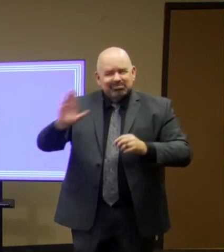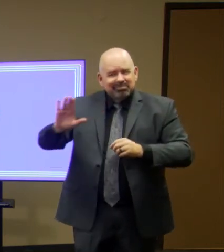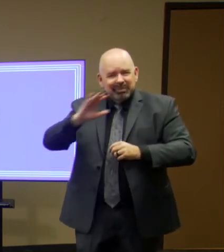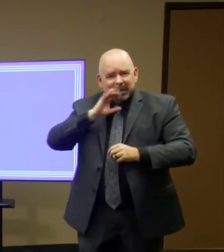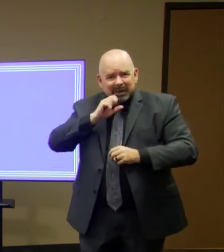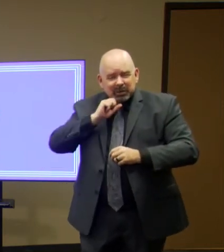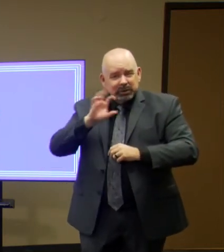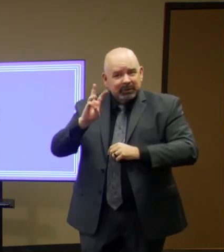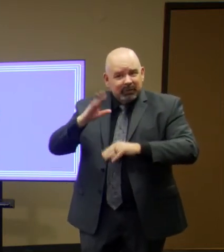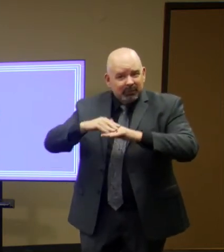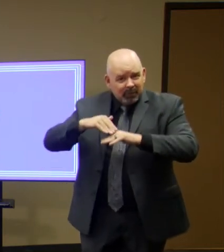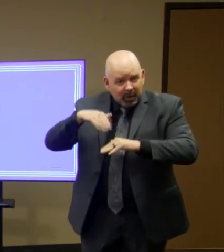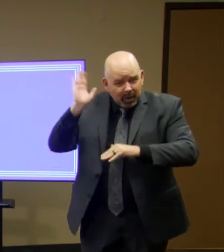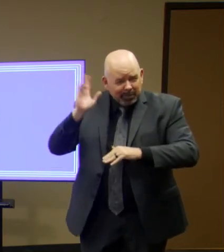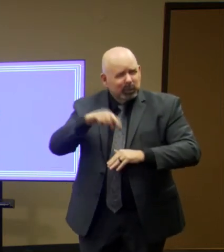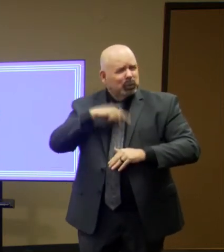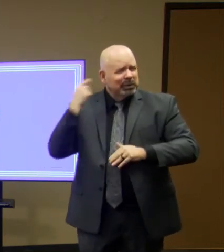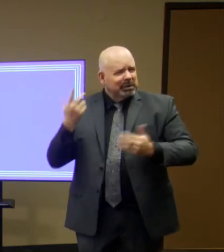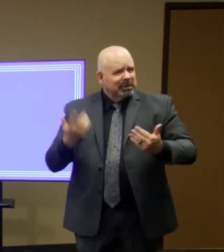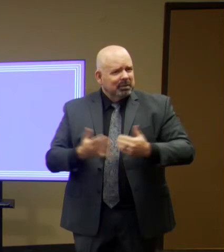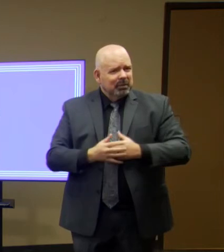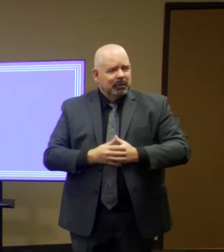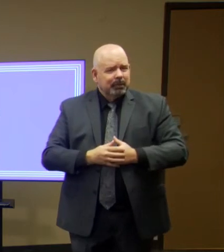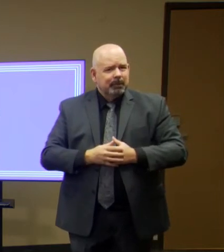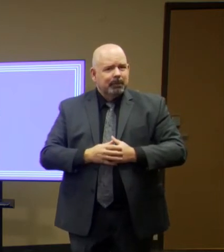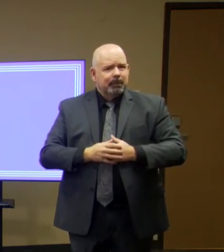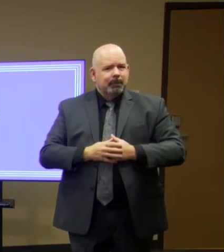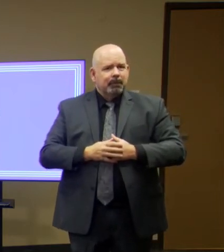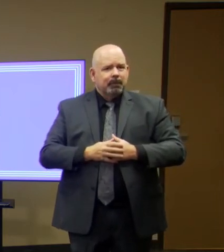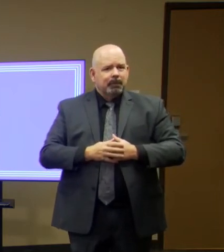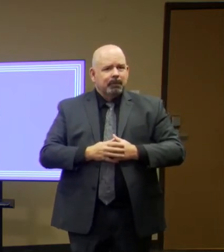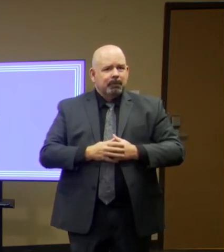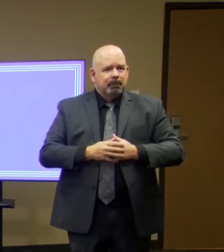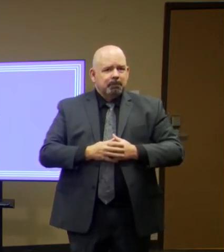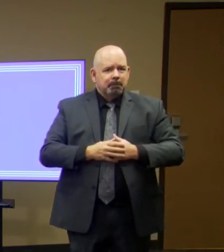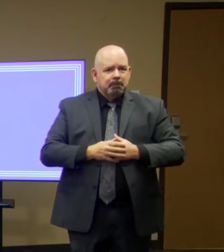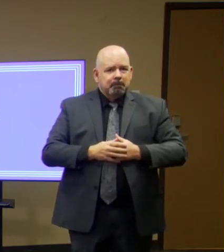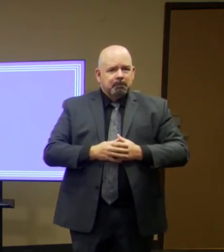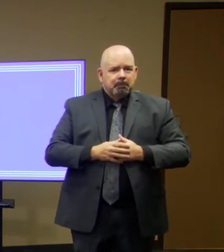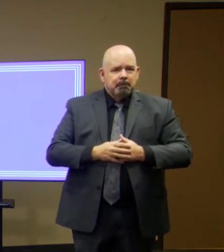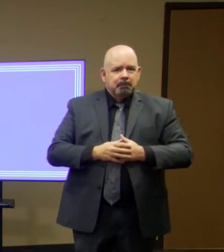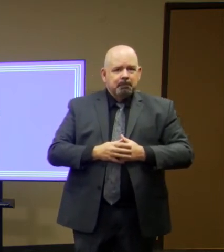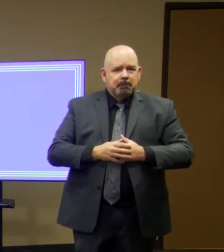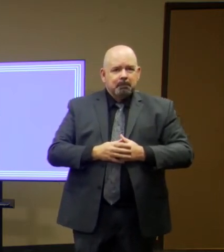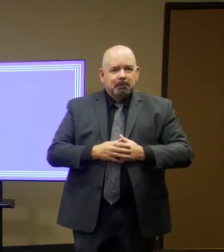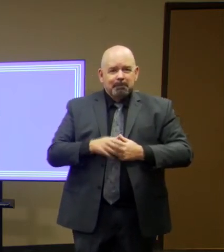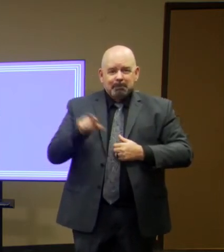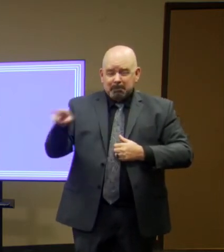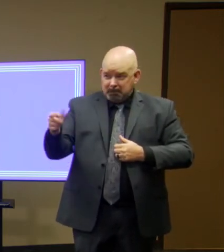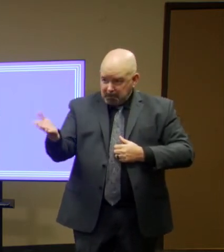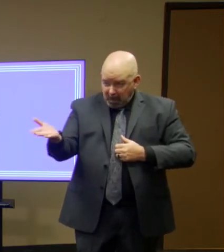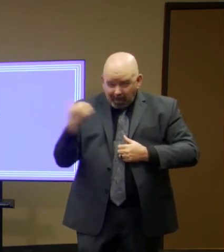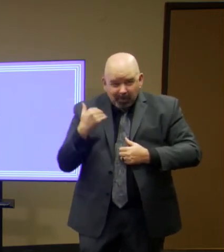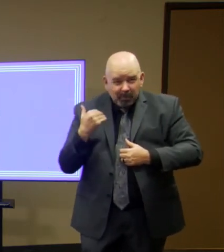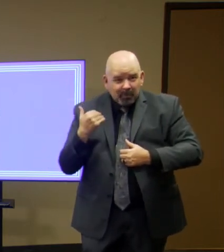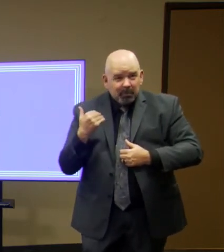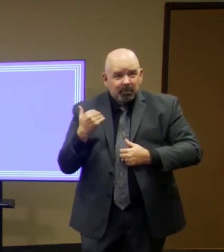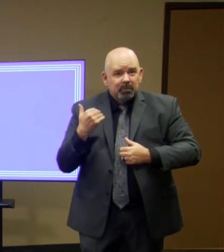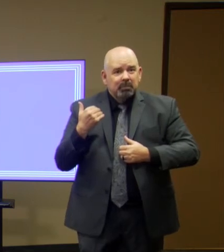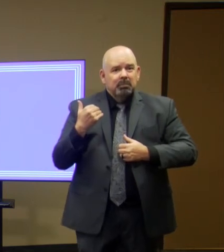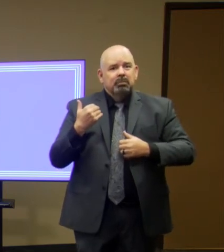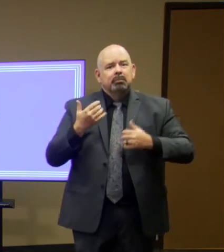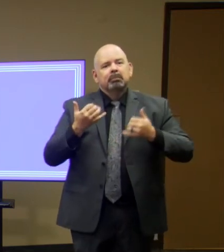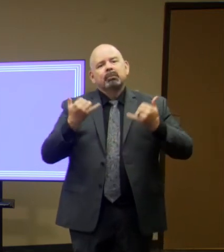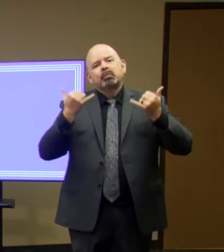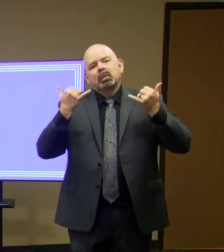that. But if grandma is, you know, going to come to your house, now is the time to begin